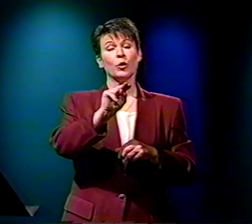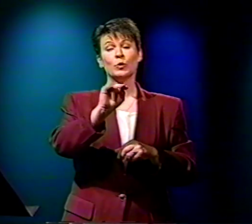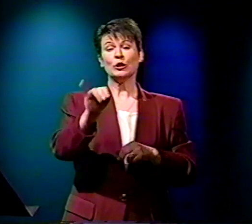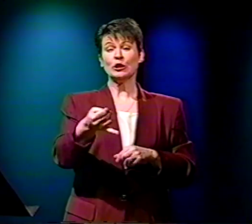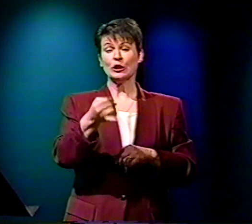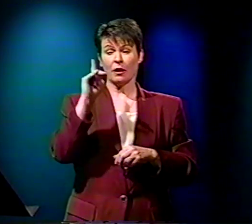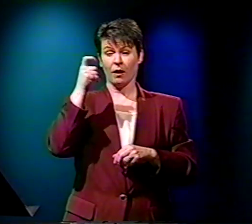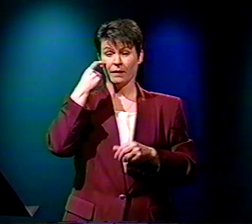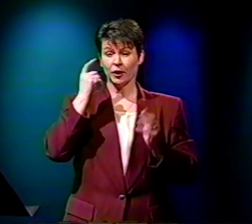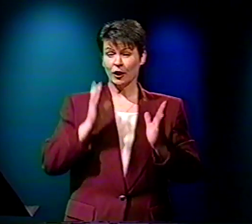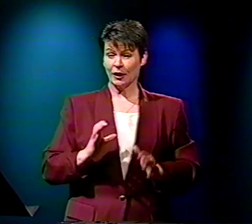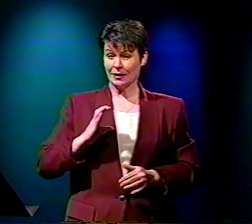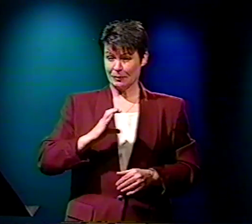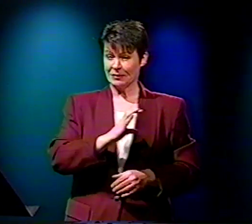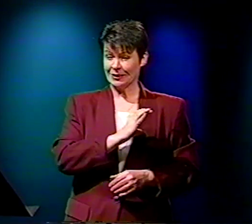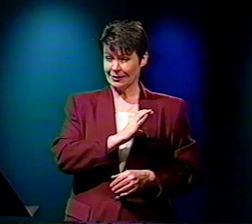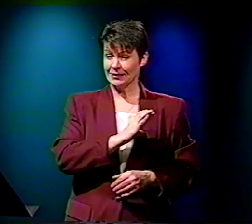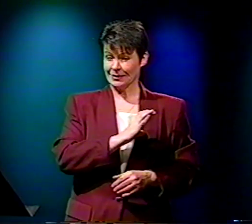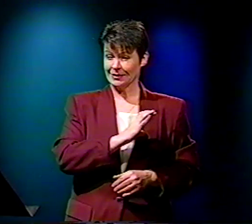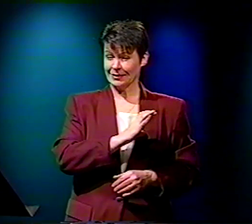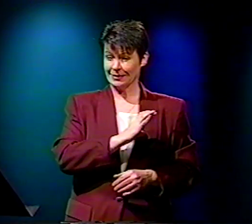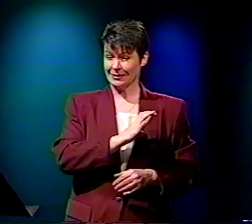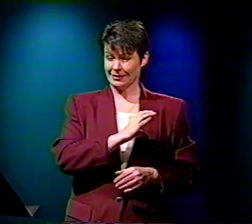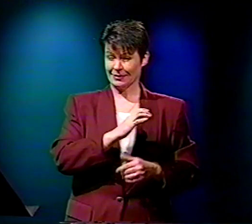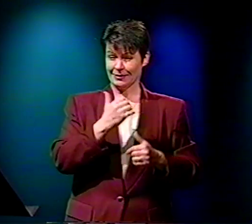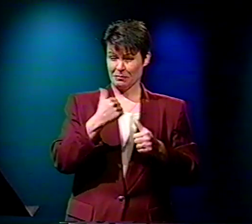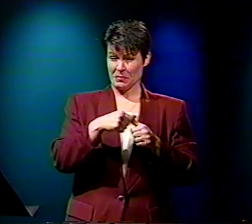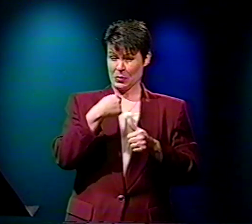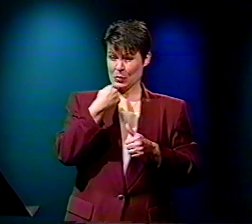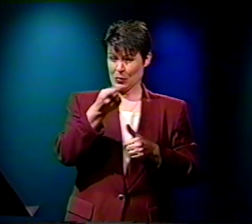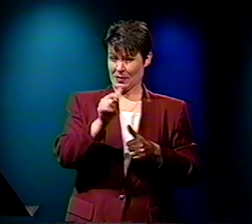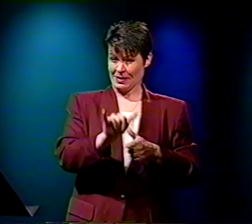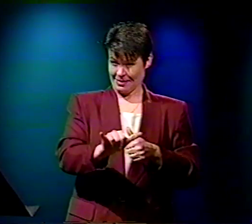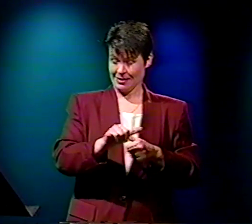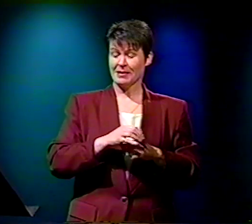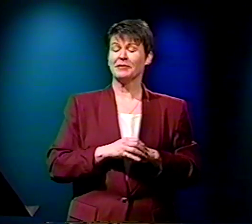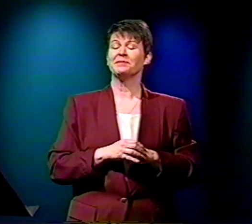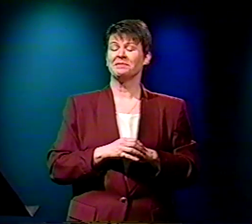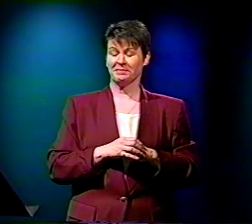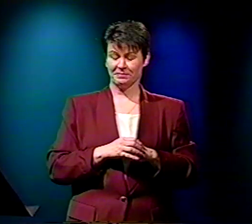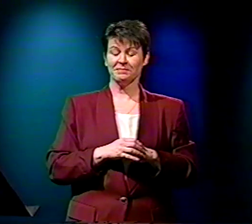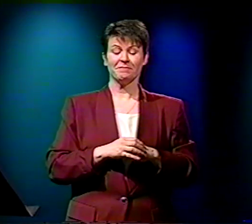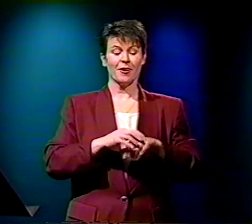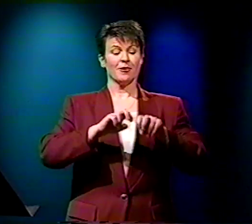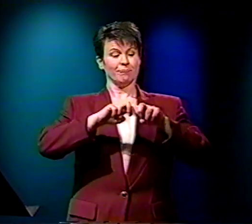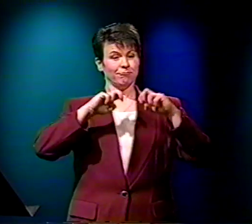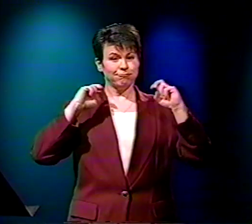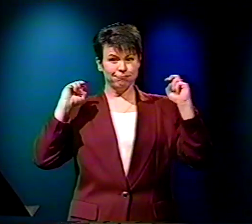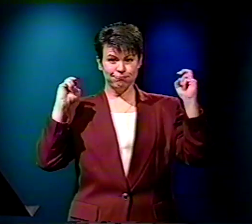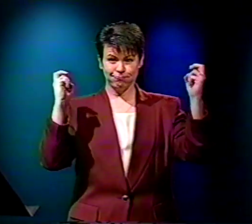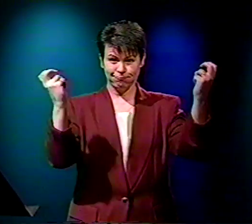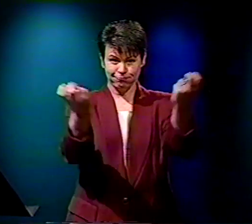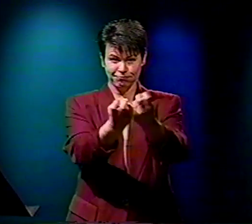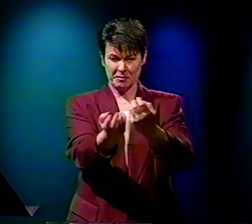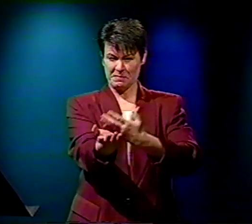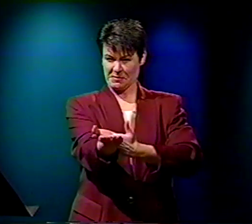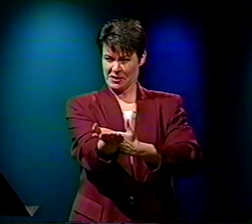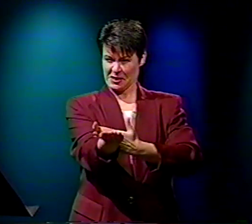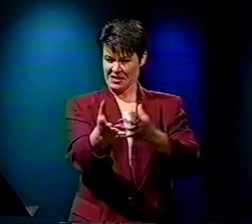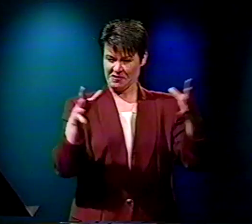that when I was on the New Jersey Governor's Commission, and if remember I told you about serving on that commission, there were a large number